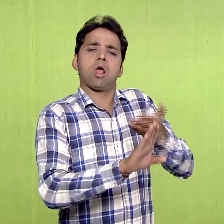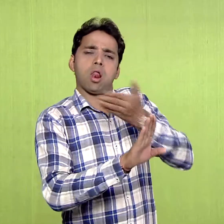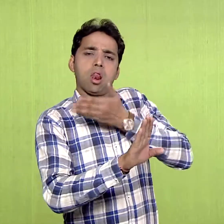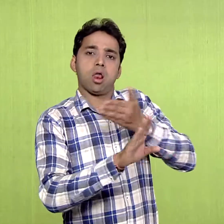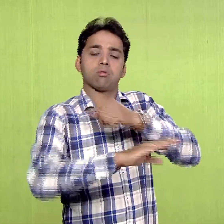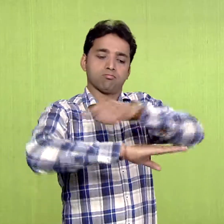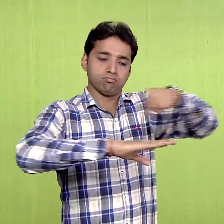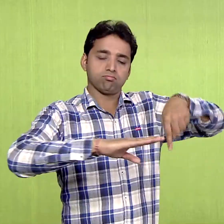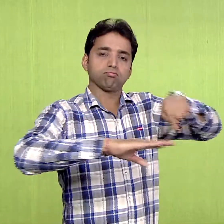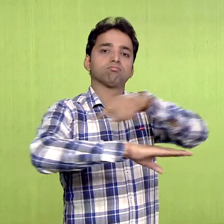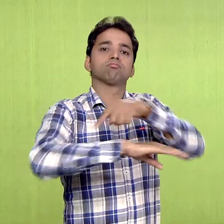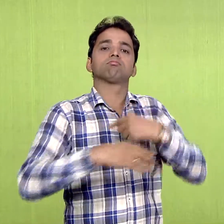style.